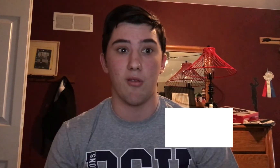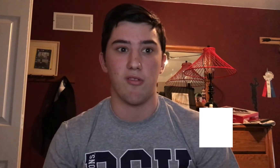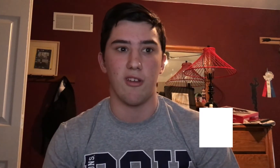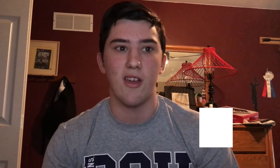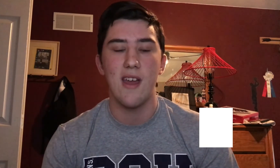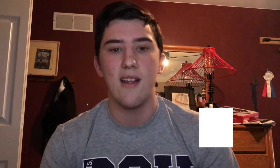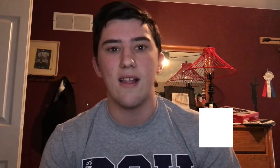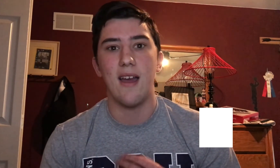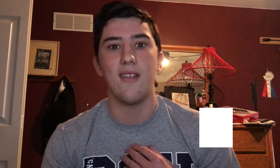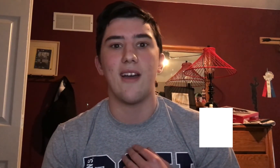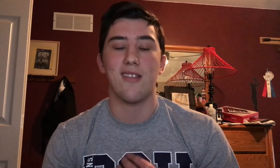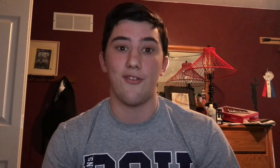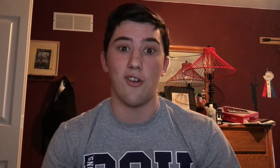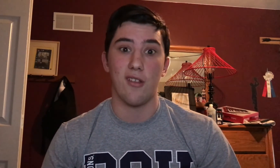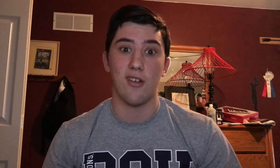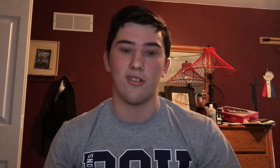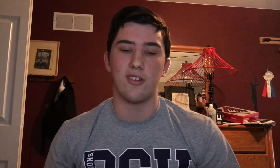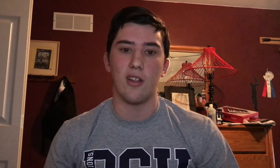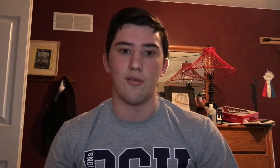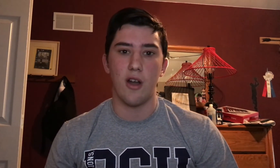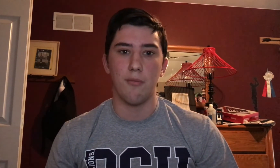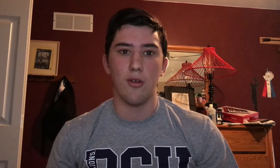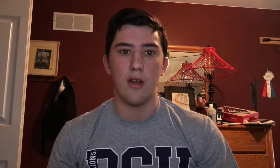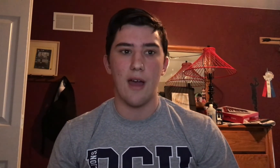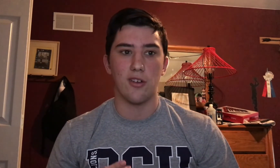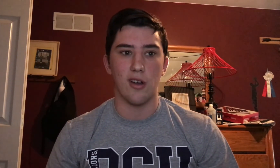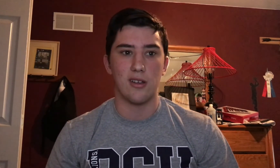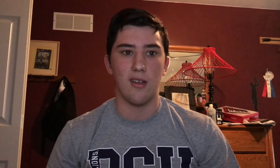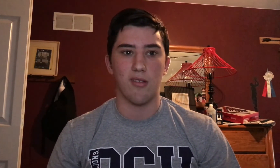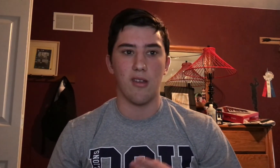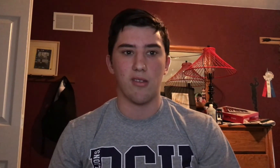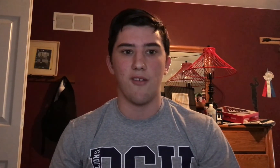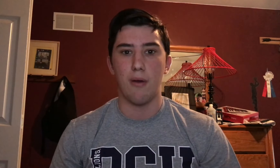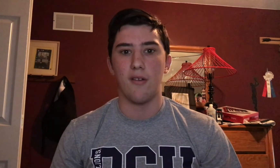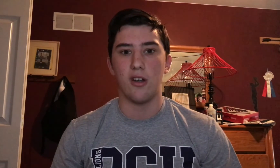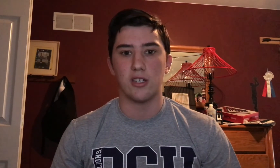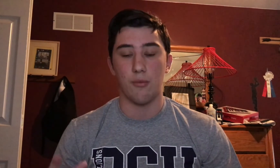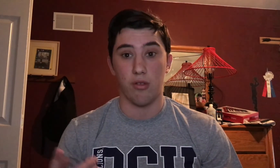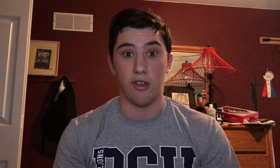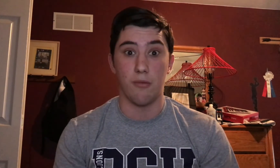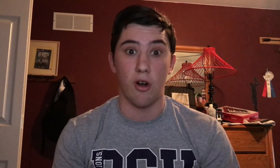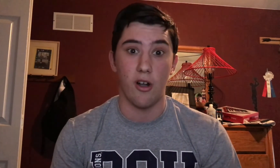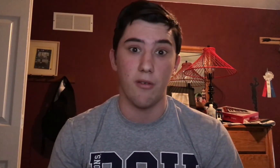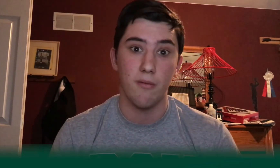posting. And that's it for us here at the Daily Ramble. Have a great day, stay safe, Penridge, and we'll see you tomorrow.